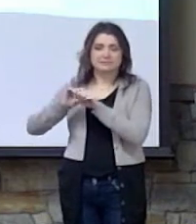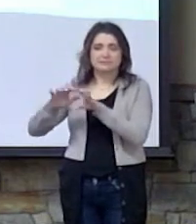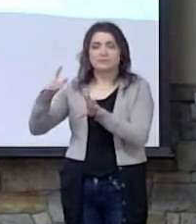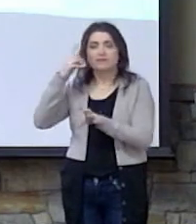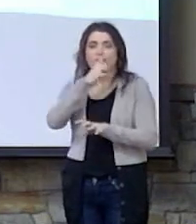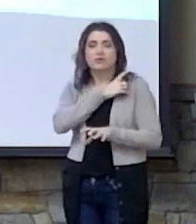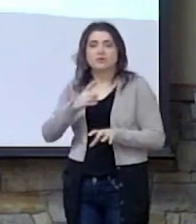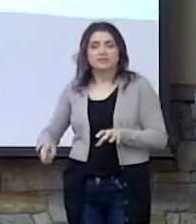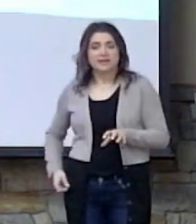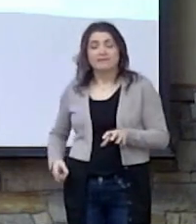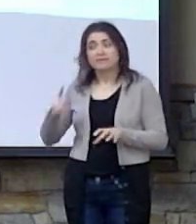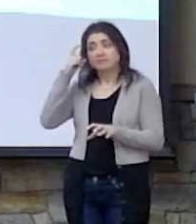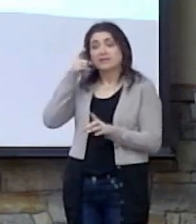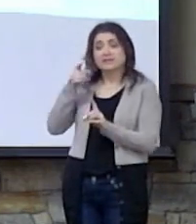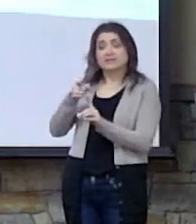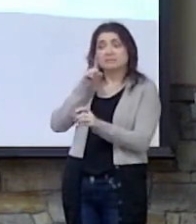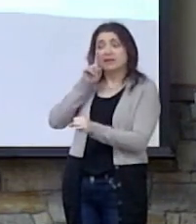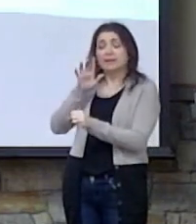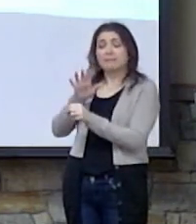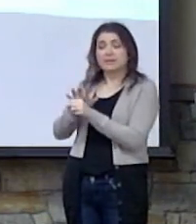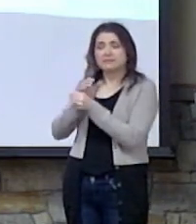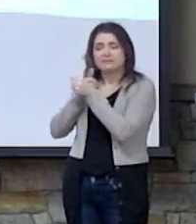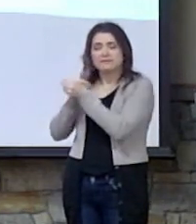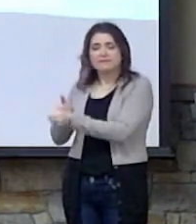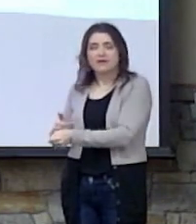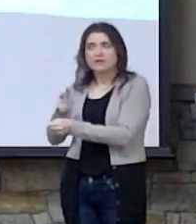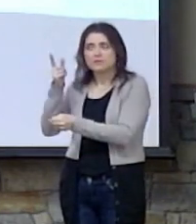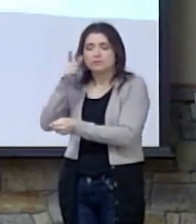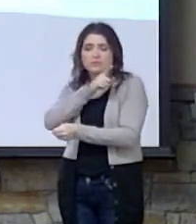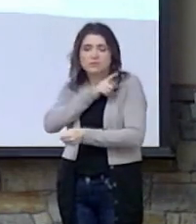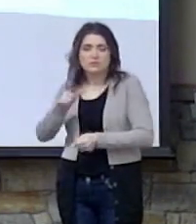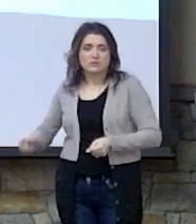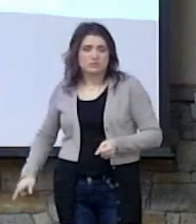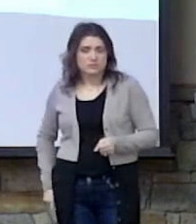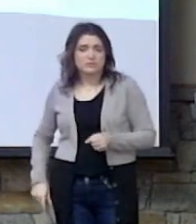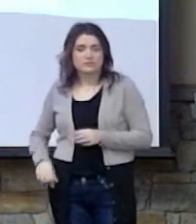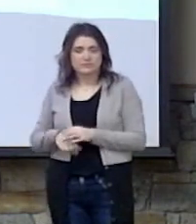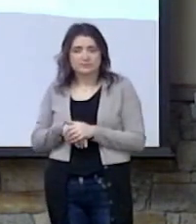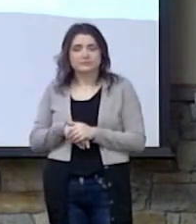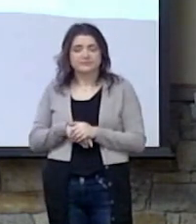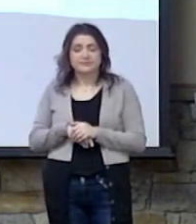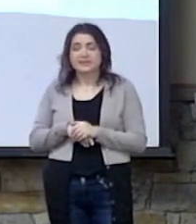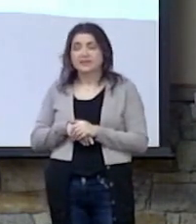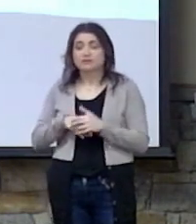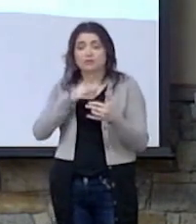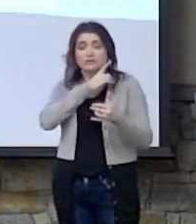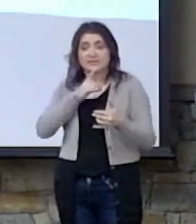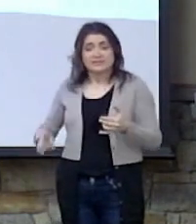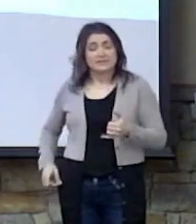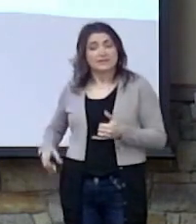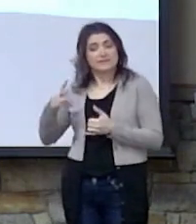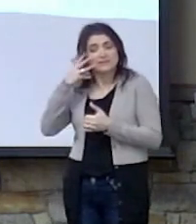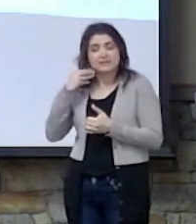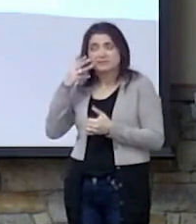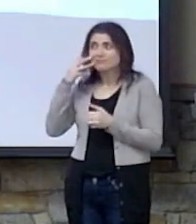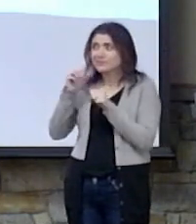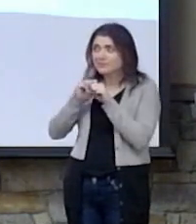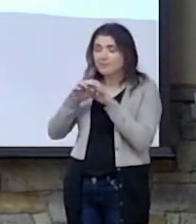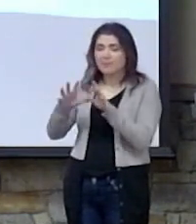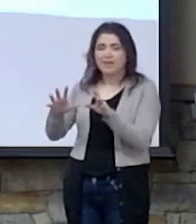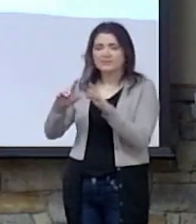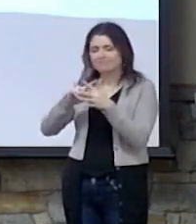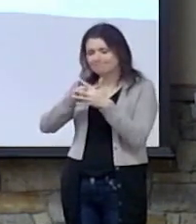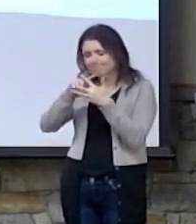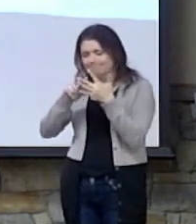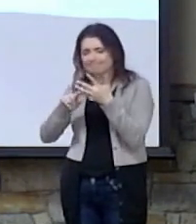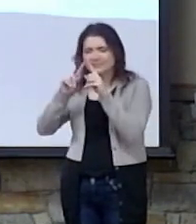David has been committed to following the Lord. He's experiencing the blessings in every way possible. In